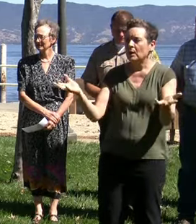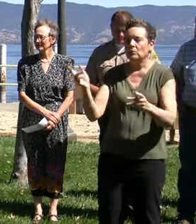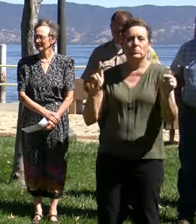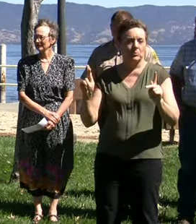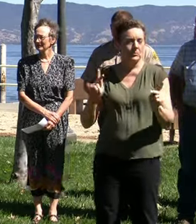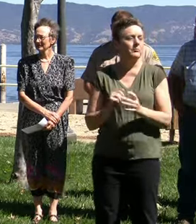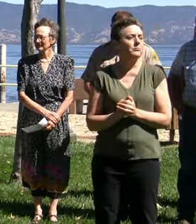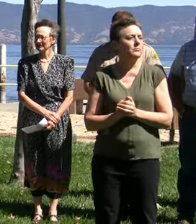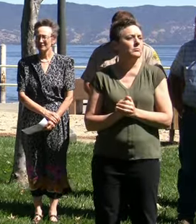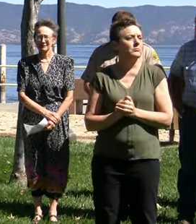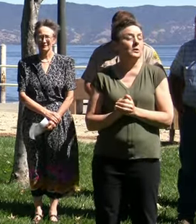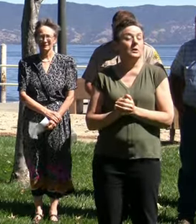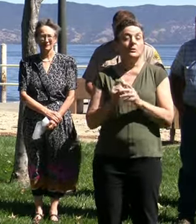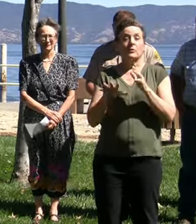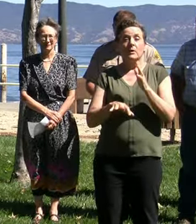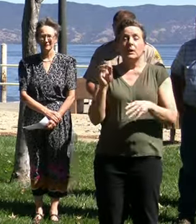Visit